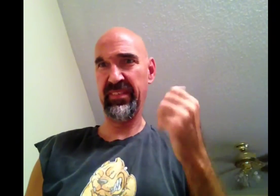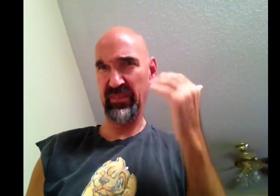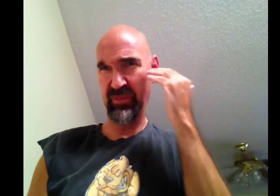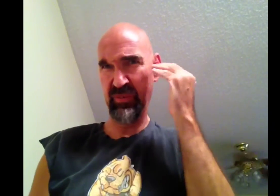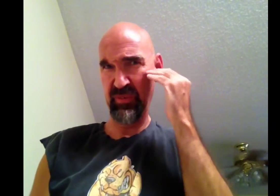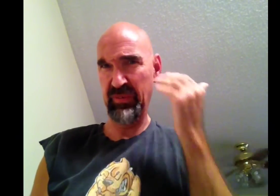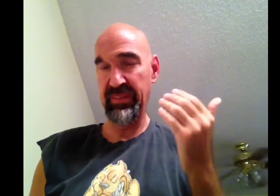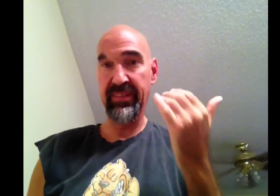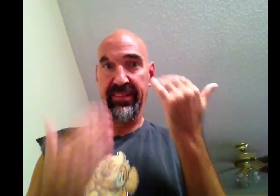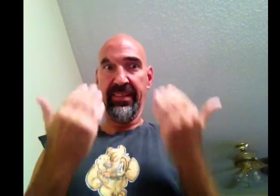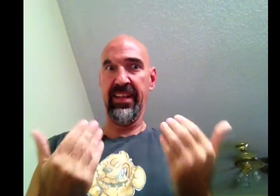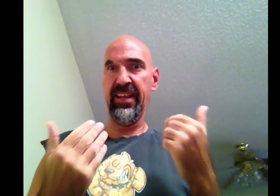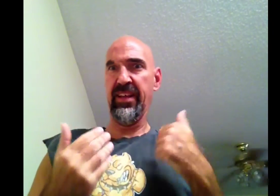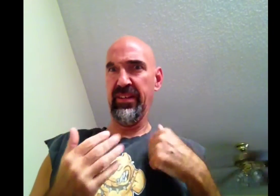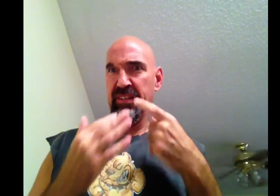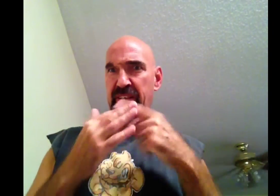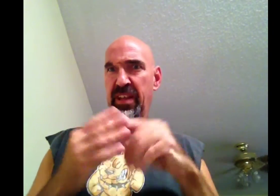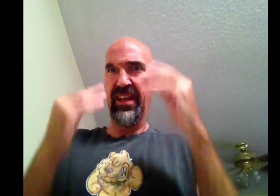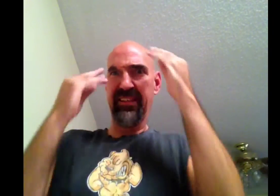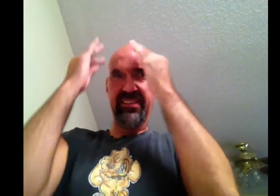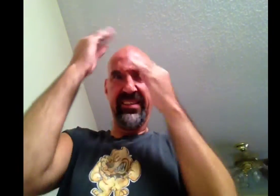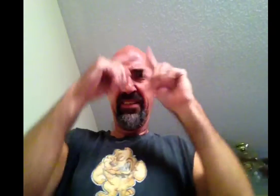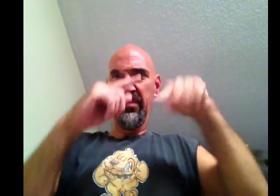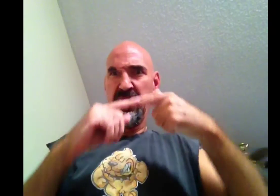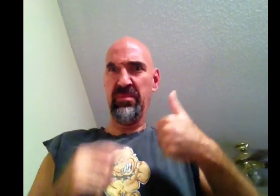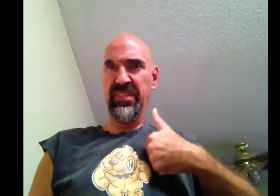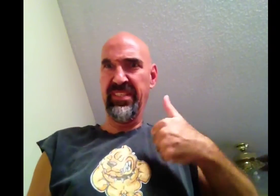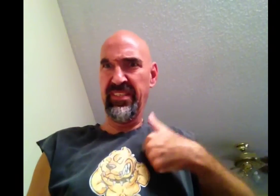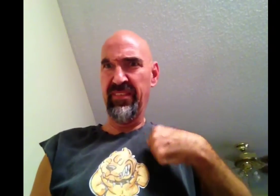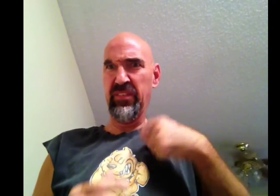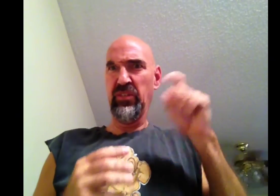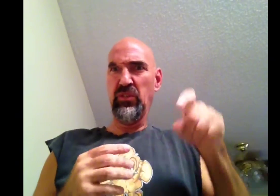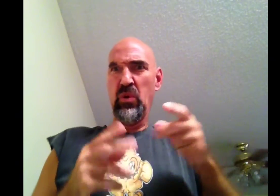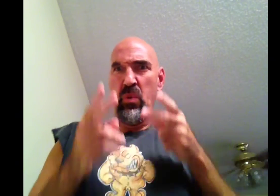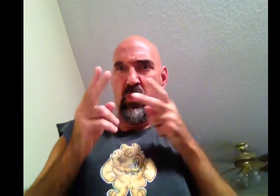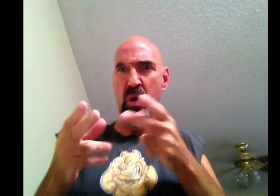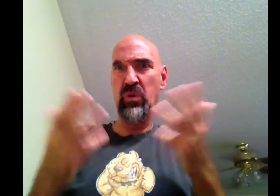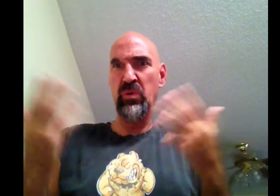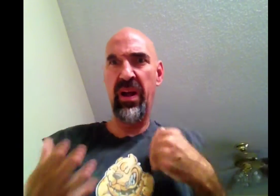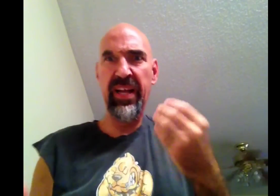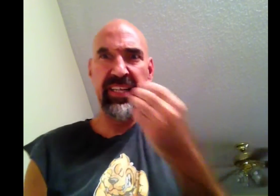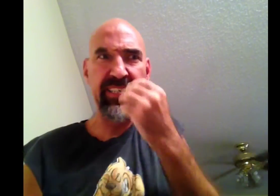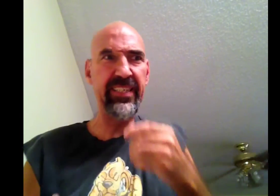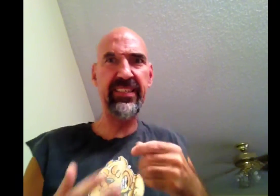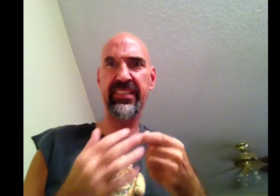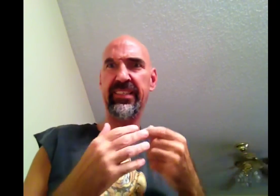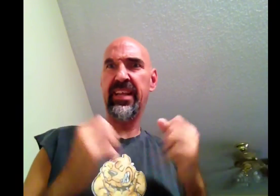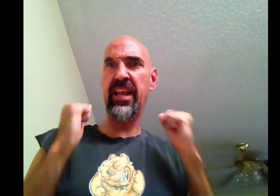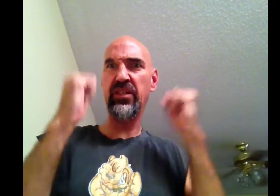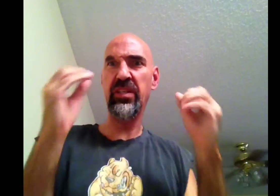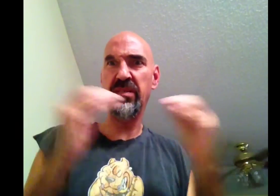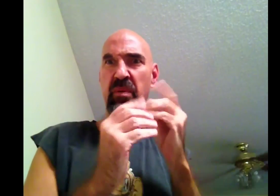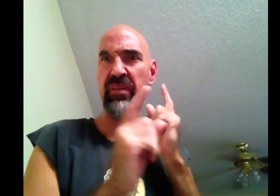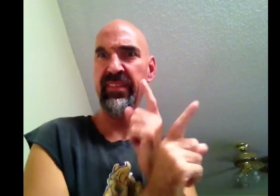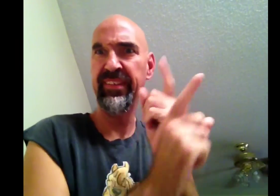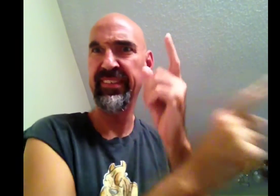Liberty Mutual Insurance. See car insurance in a whole new light. You pay your auto insurance premium every month on the dot. You're like